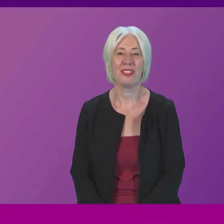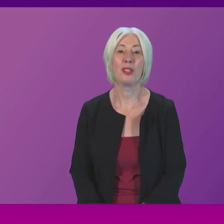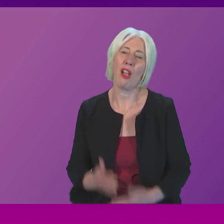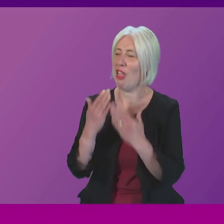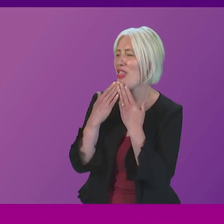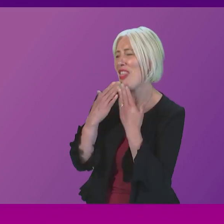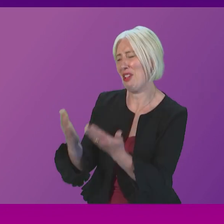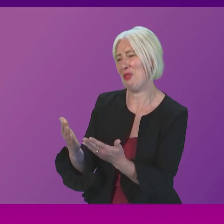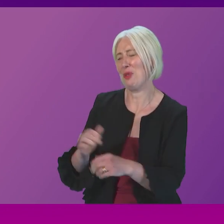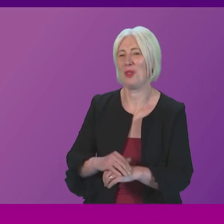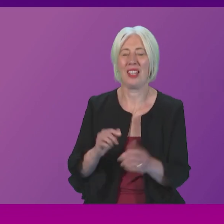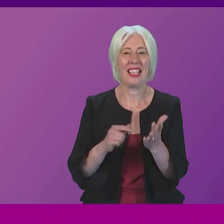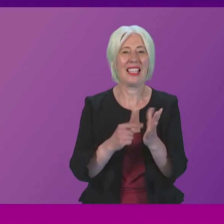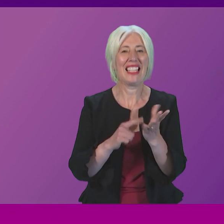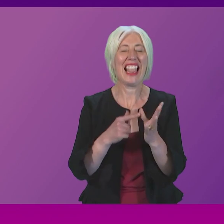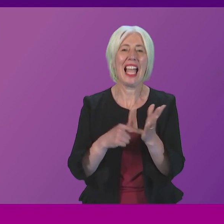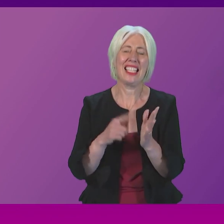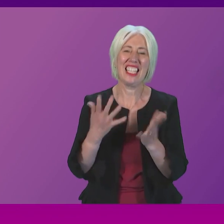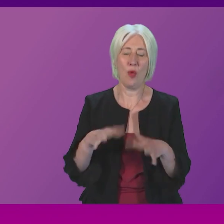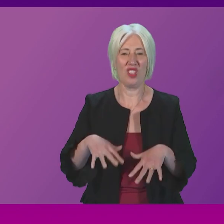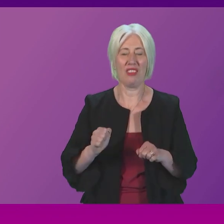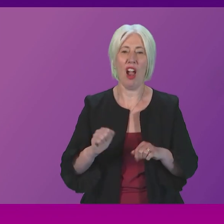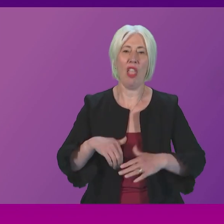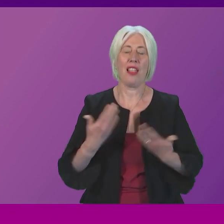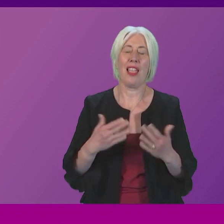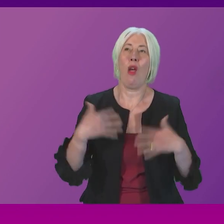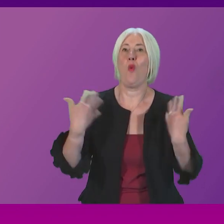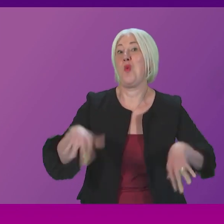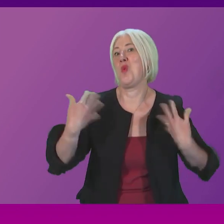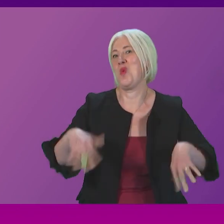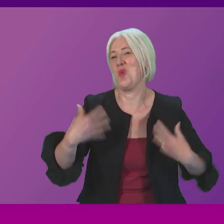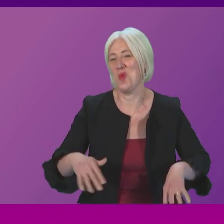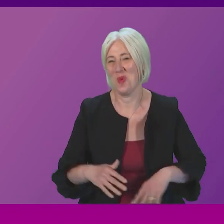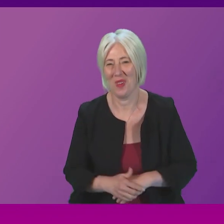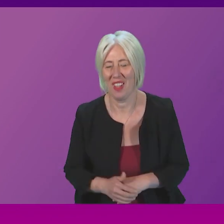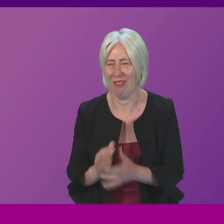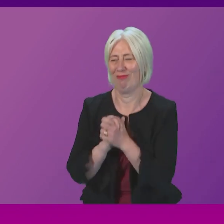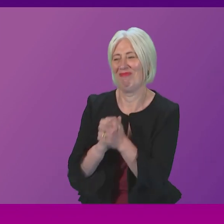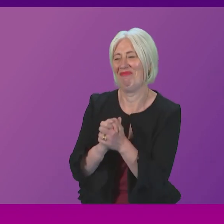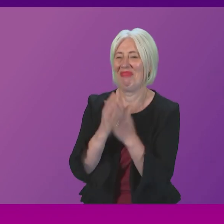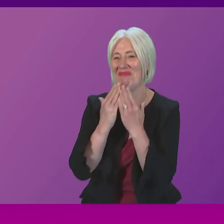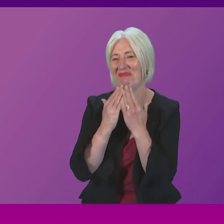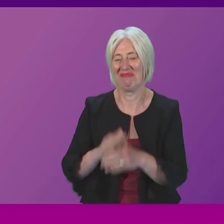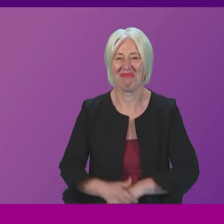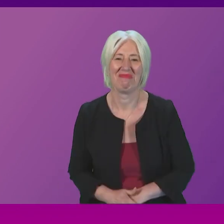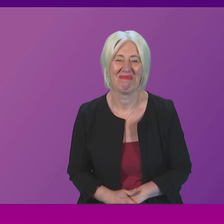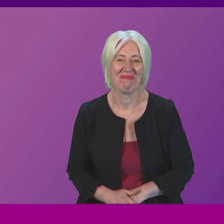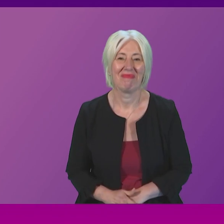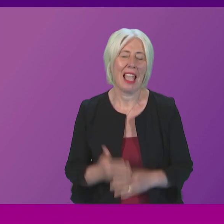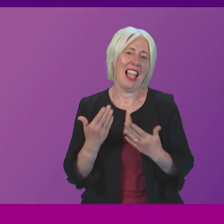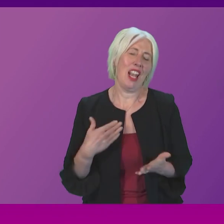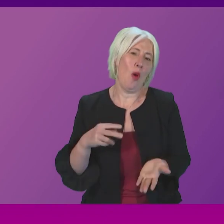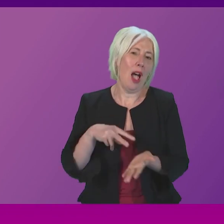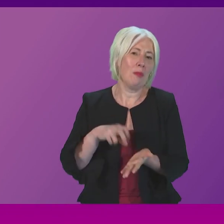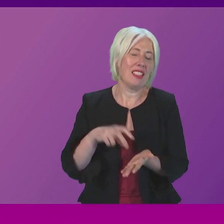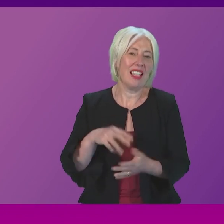Thank you very much, Talat. I think you've set our day off to a fabulous start, and it's very much appreciated. I am now delighted